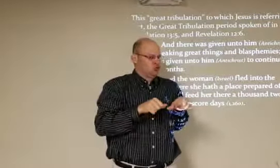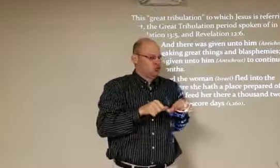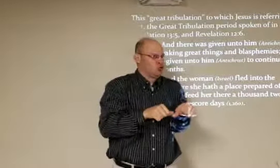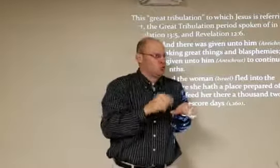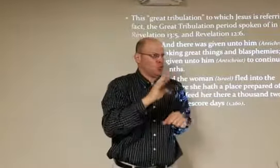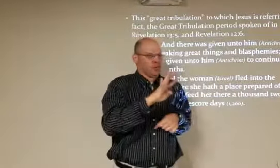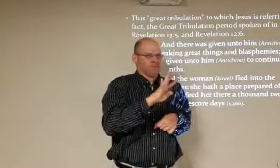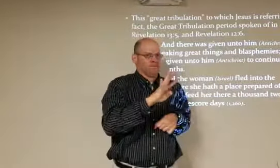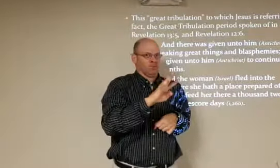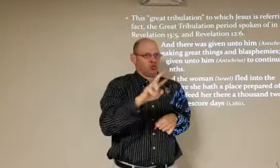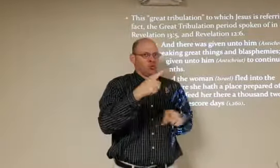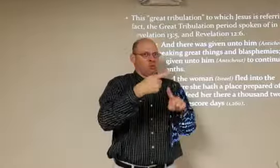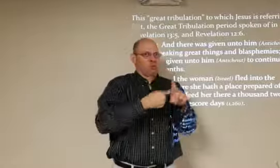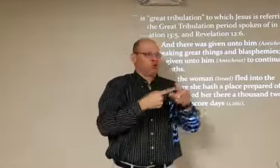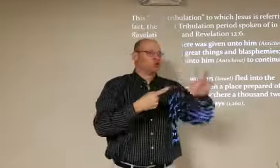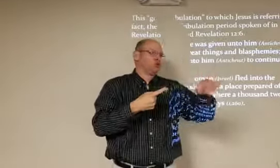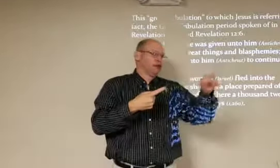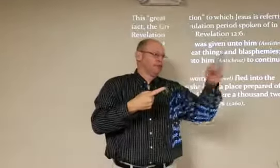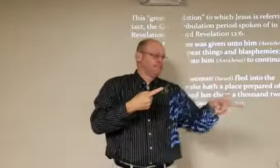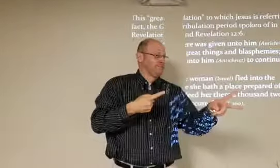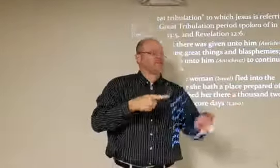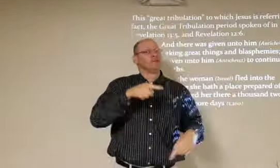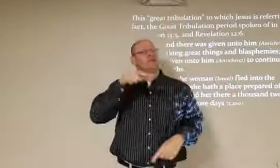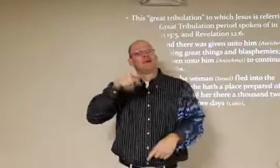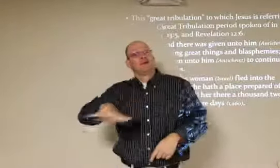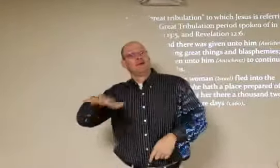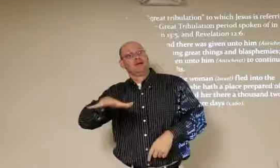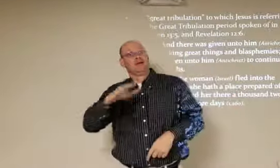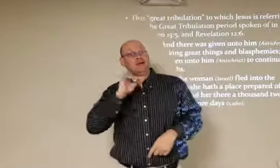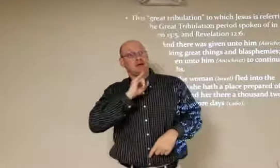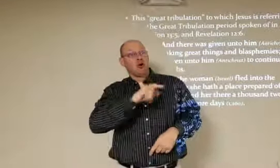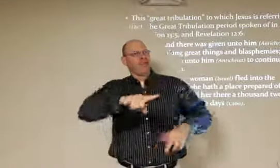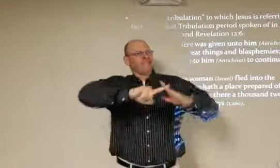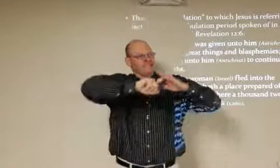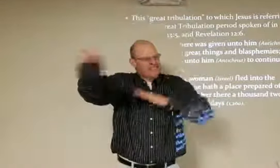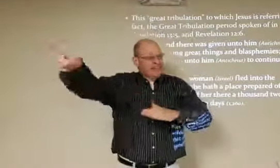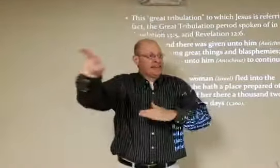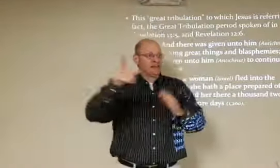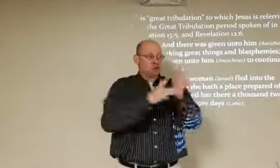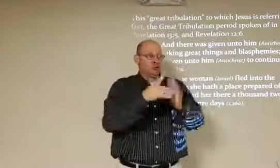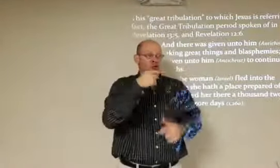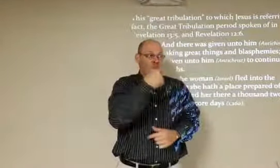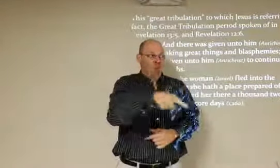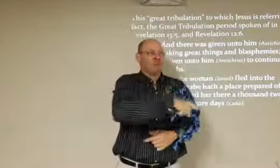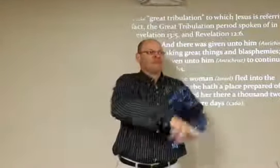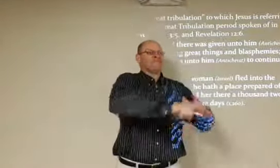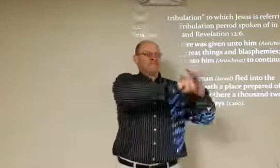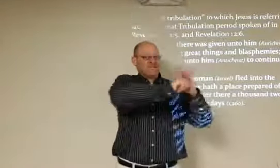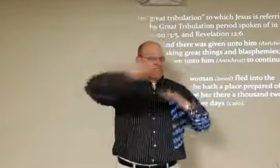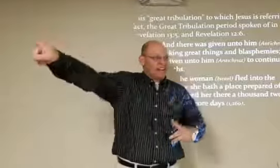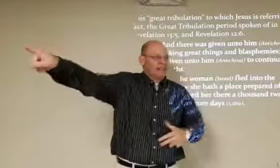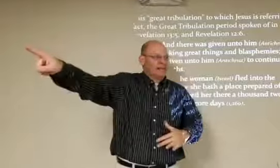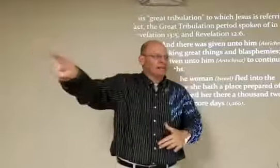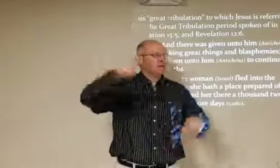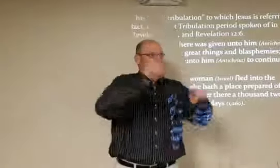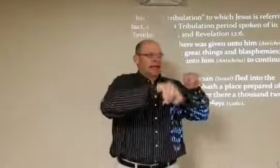The Antichrist is still going to be there reigning 42 months, 3.5 years. Israel's going to flee. You know, the